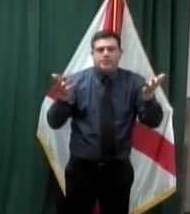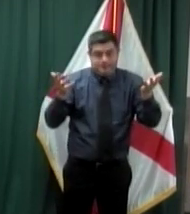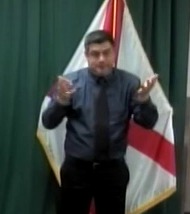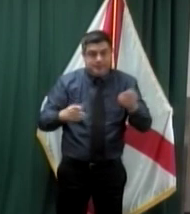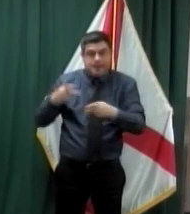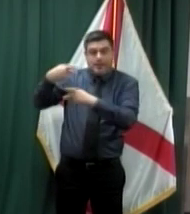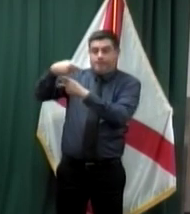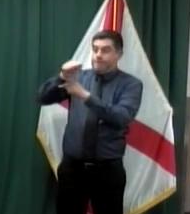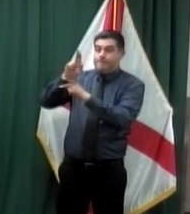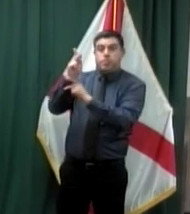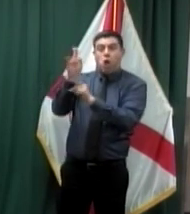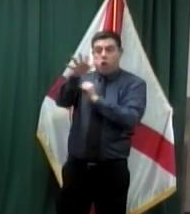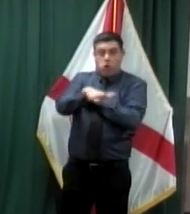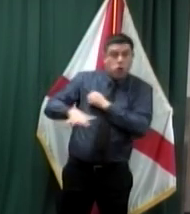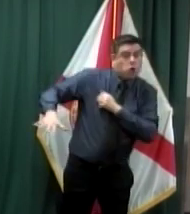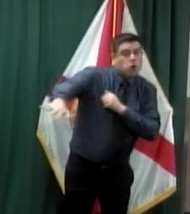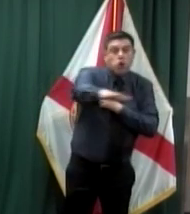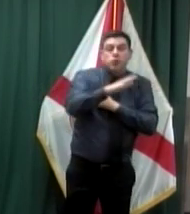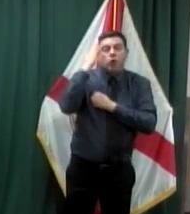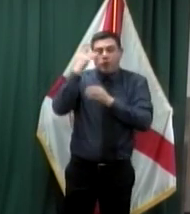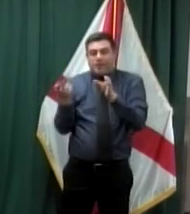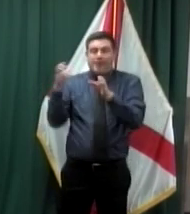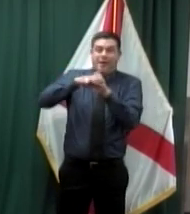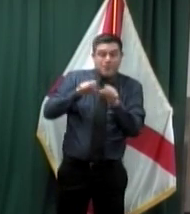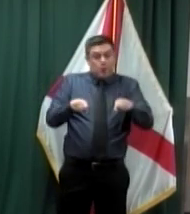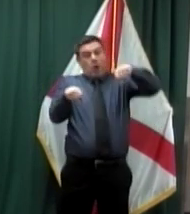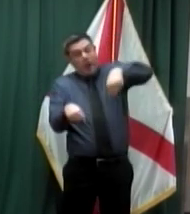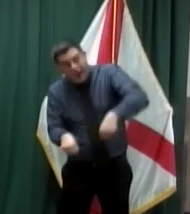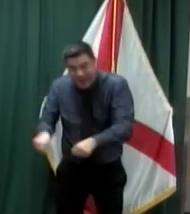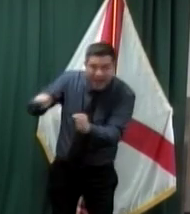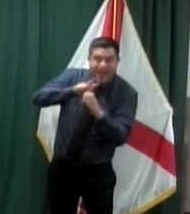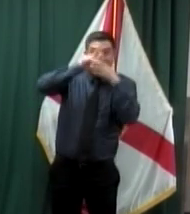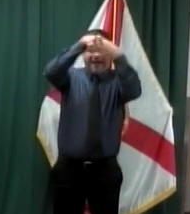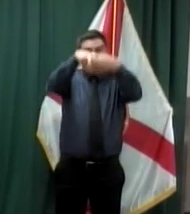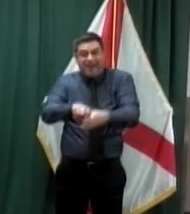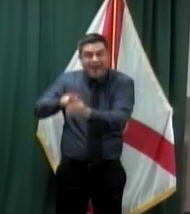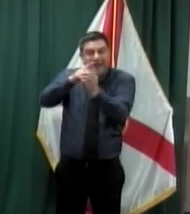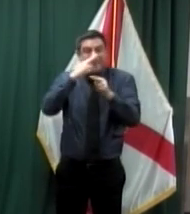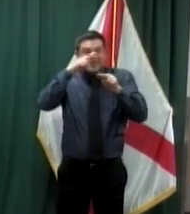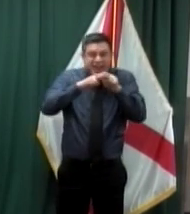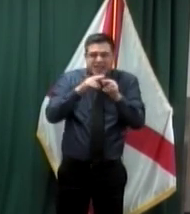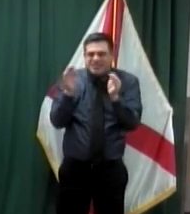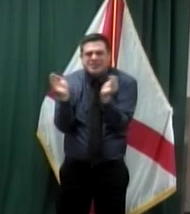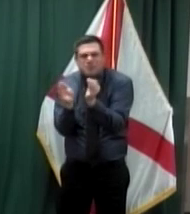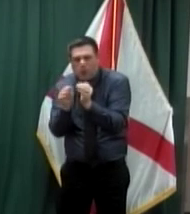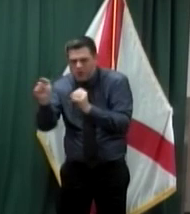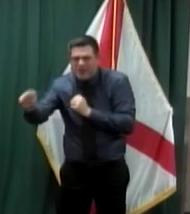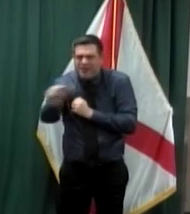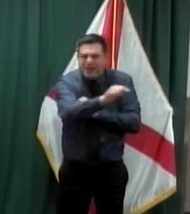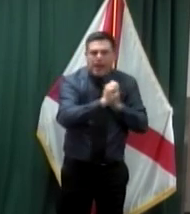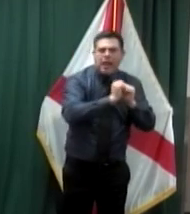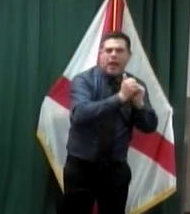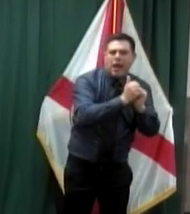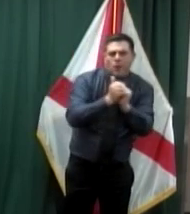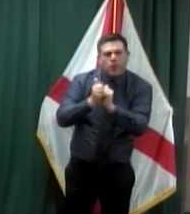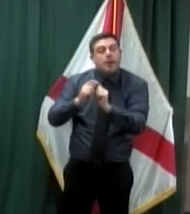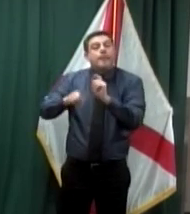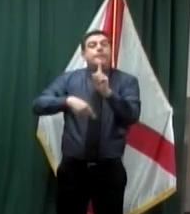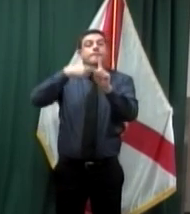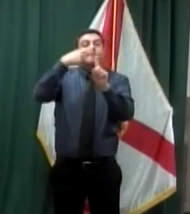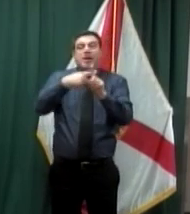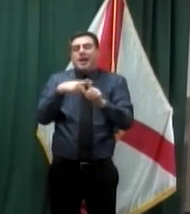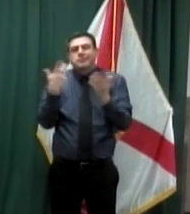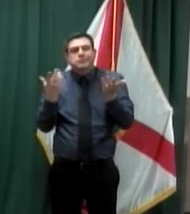with vacation rental organizations here in Seminole County, developing a